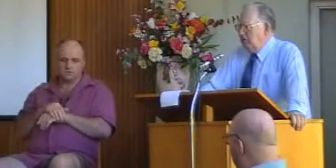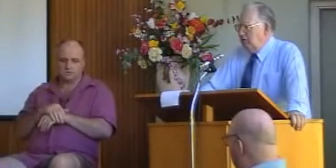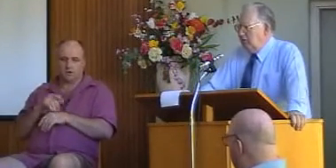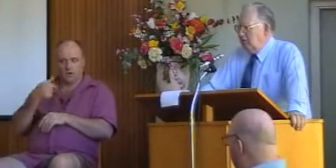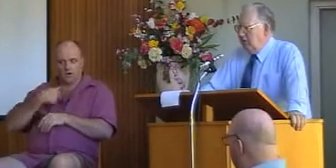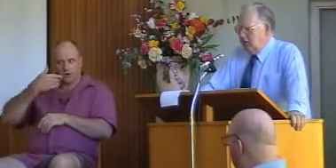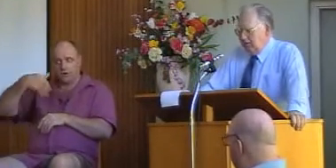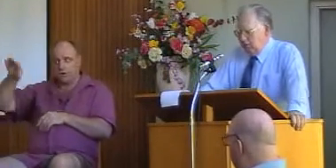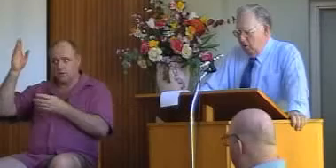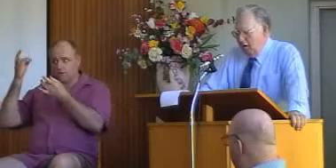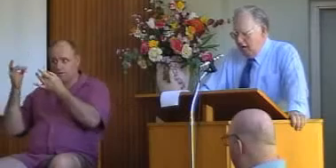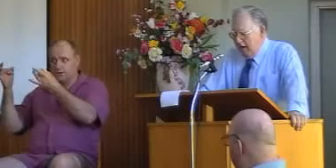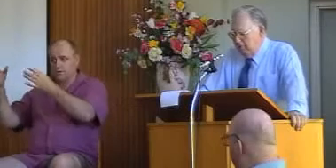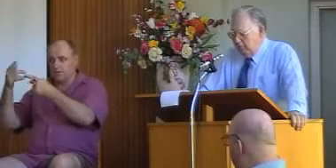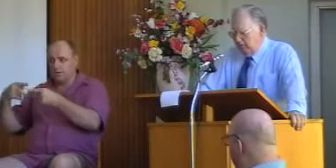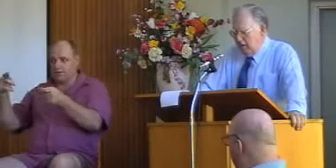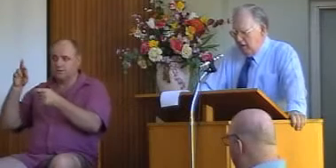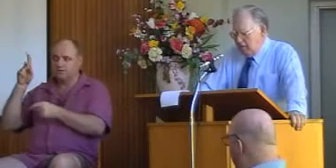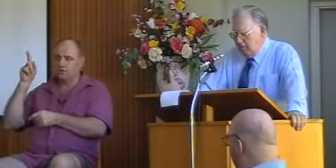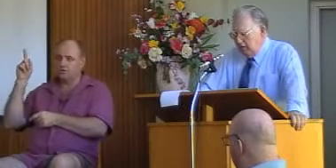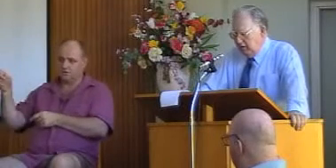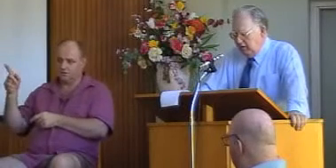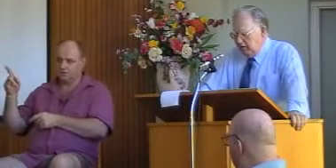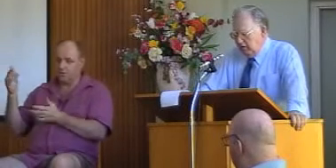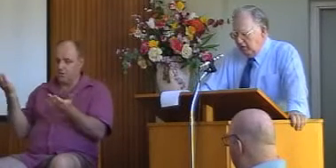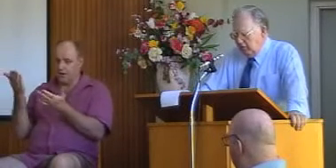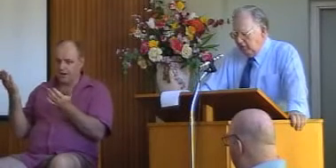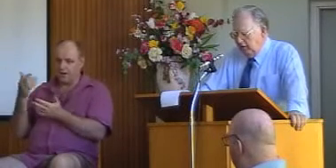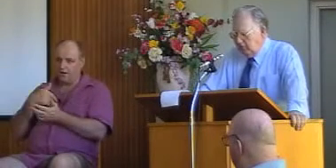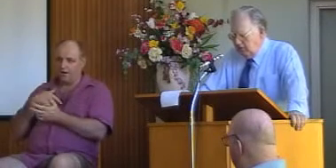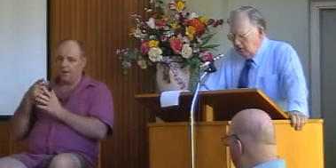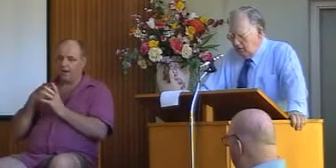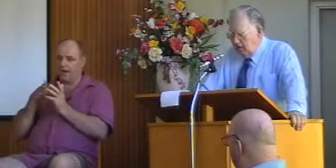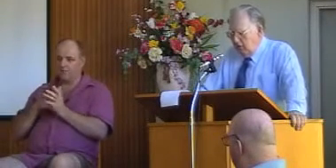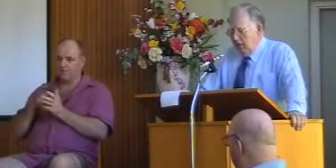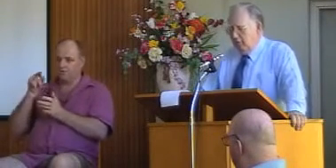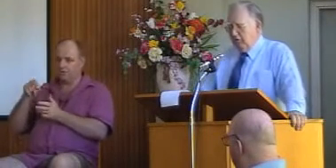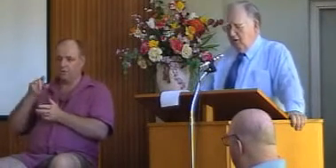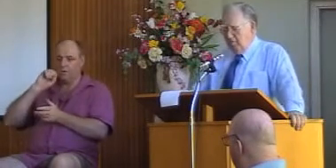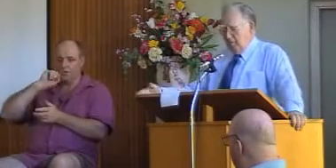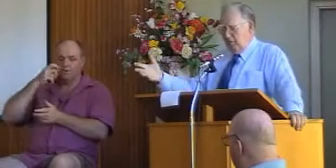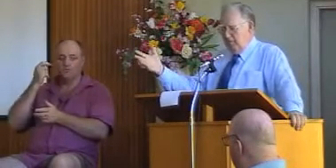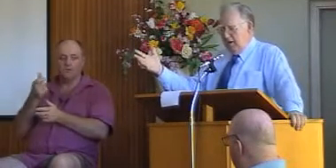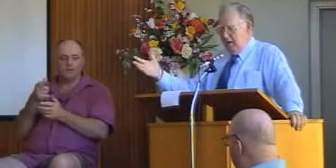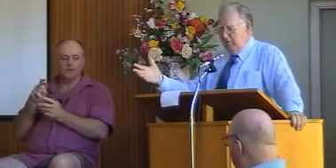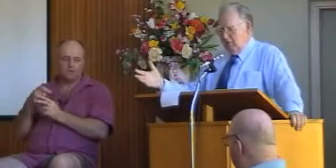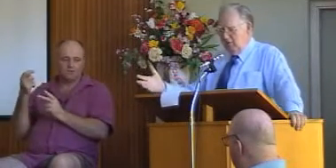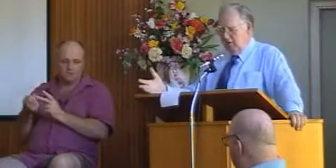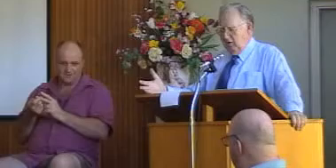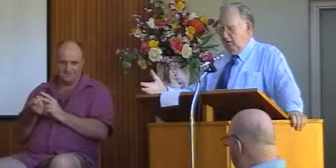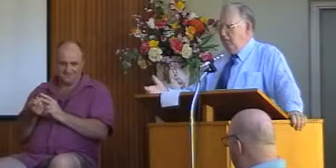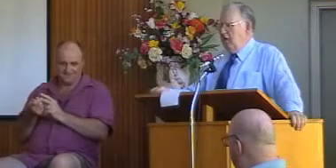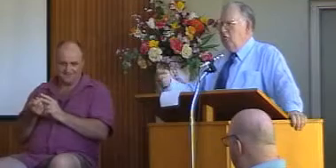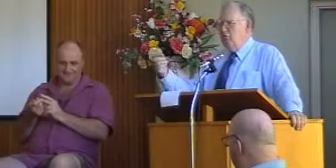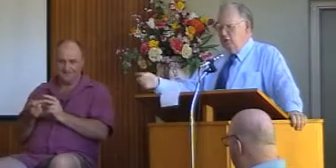place for you. Where I am, there may be yours. We haven't got time to talk about I am the true